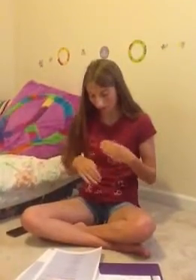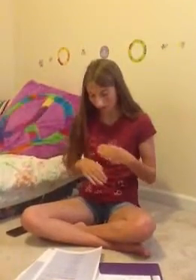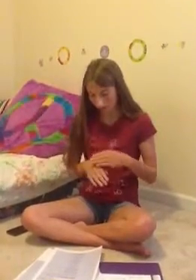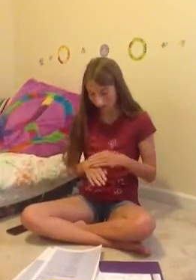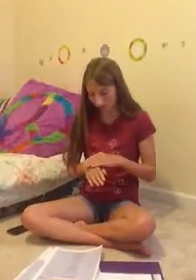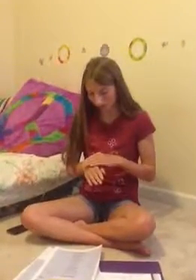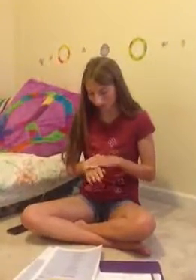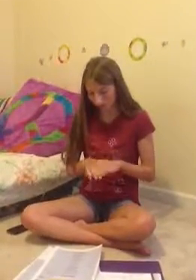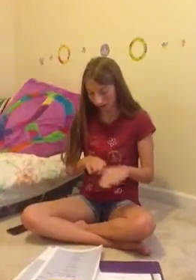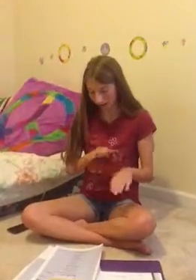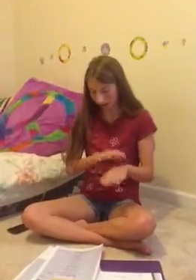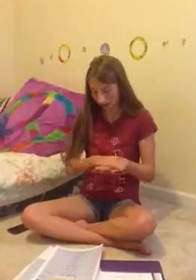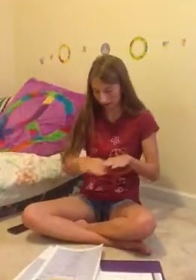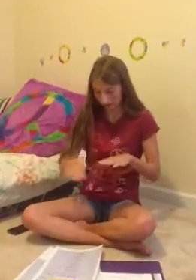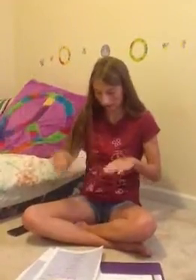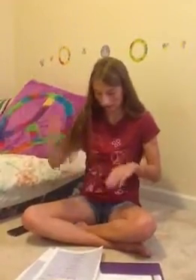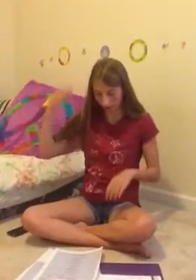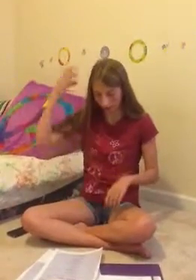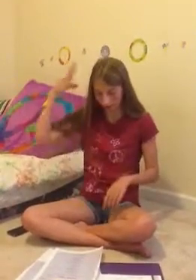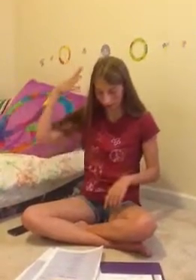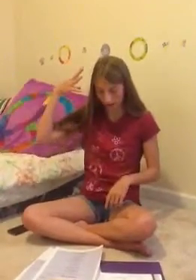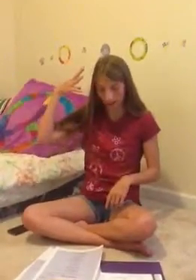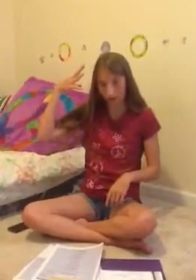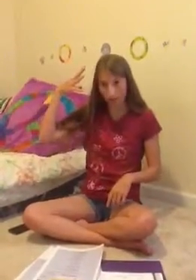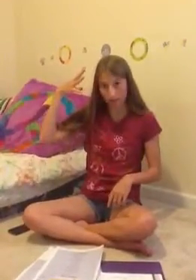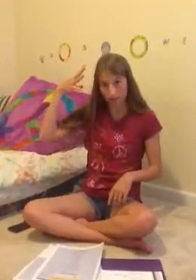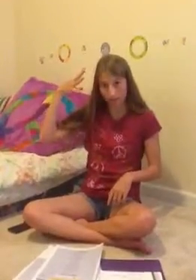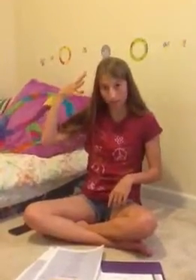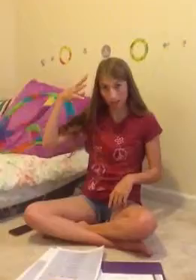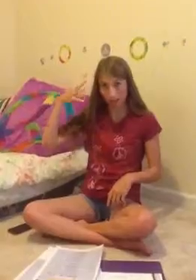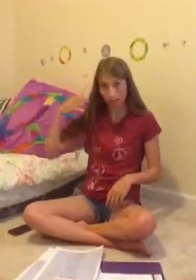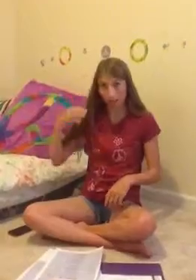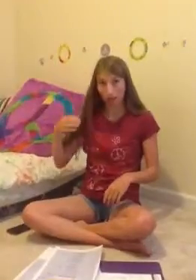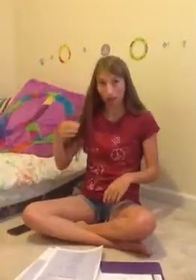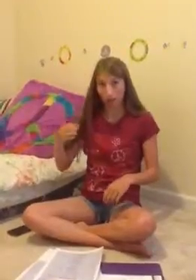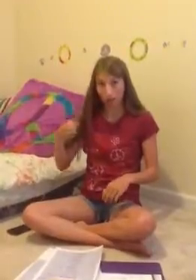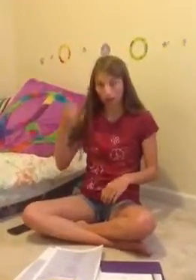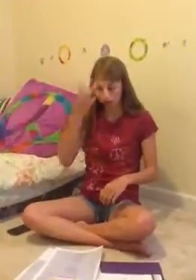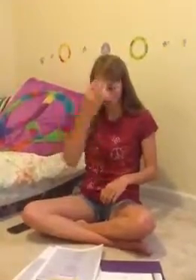feel your hands of grace rest upon me.